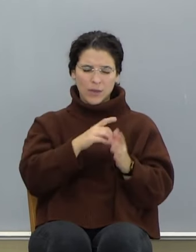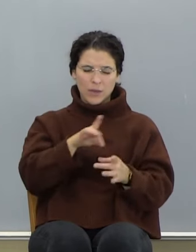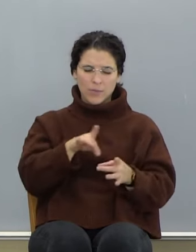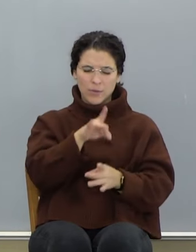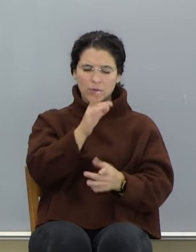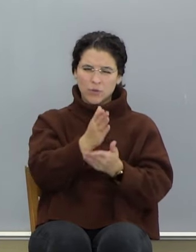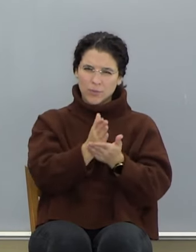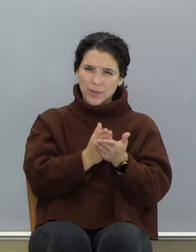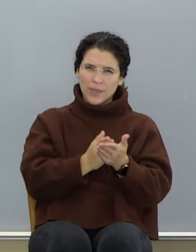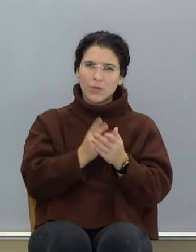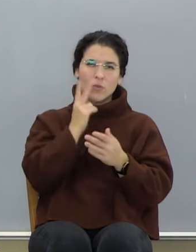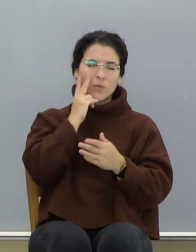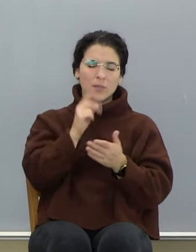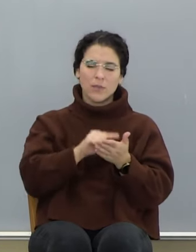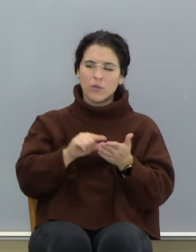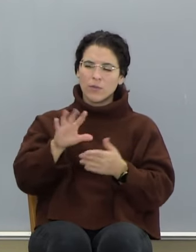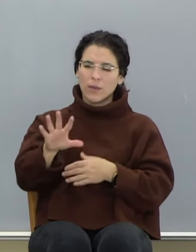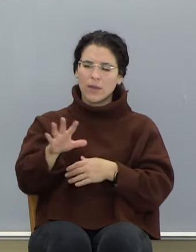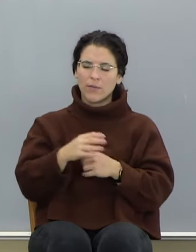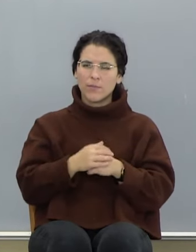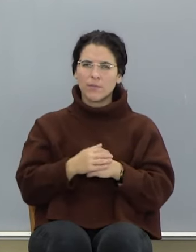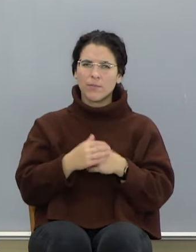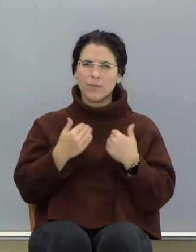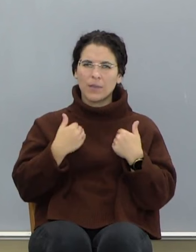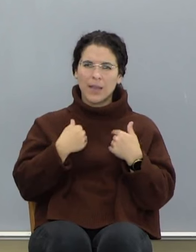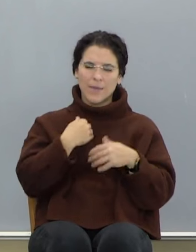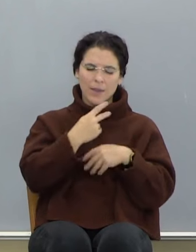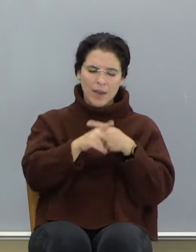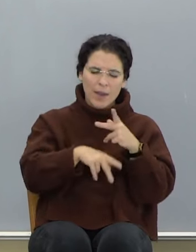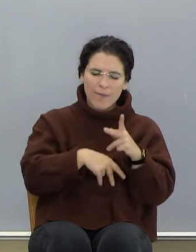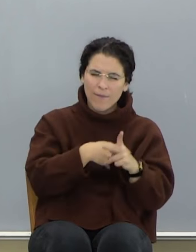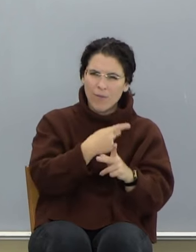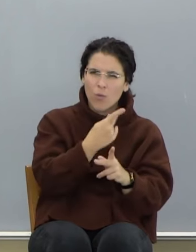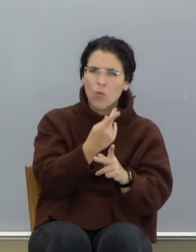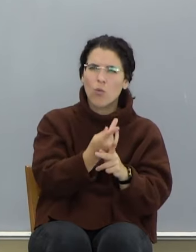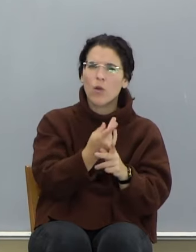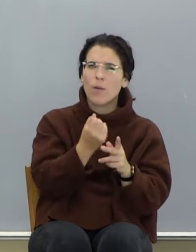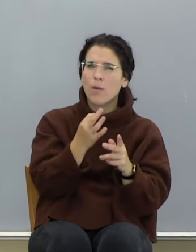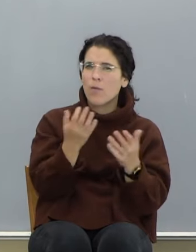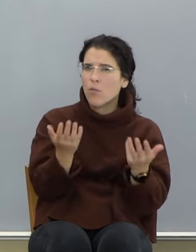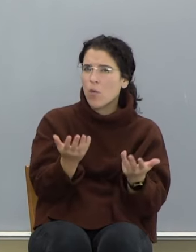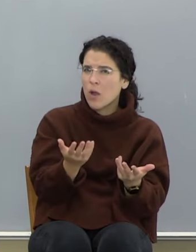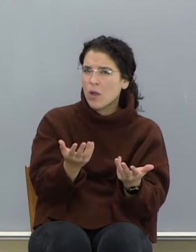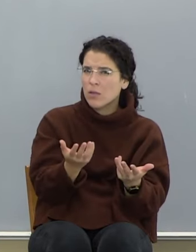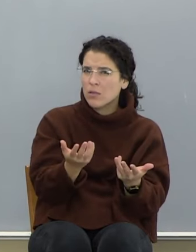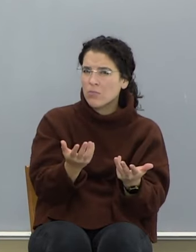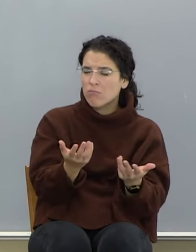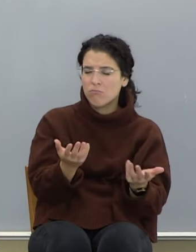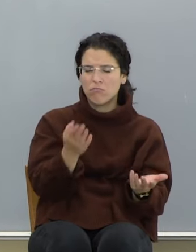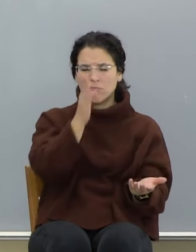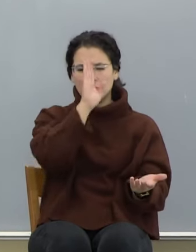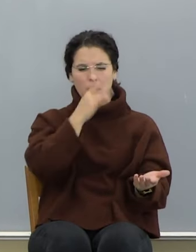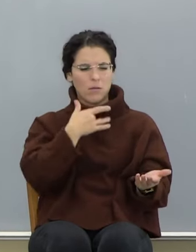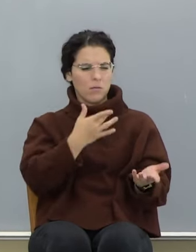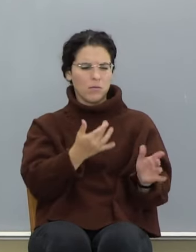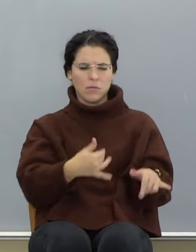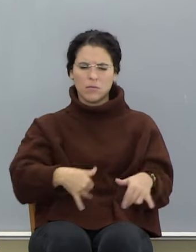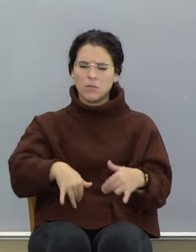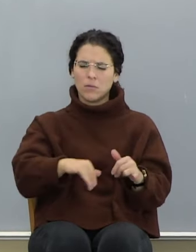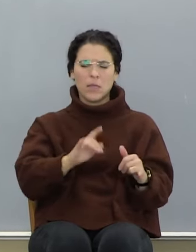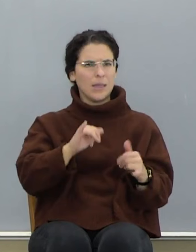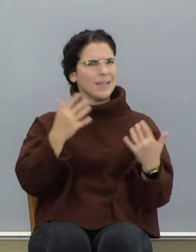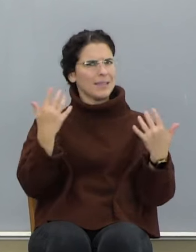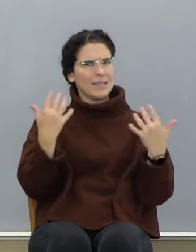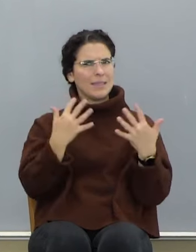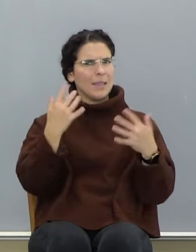component, look there at verse 5. Having a form of what? Godliness. That's a